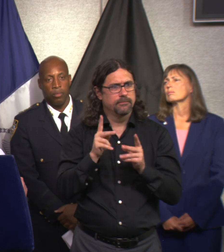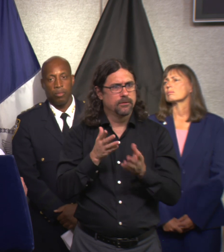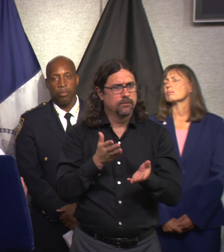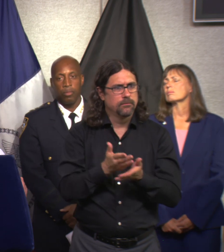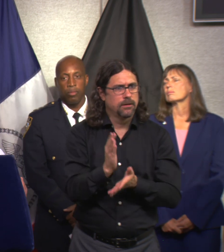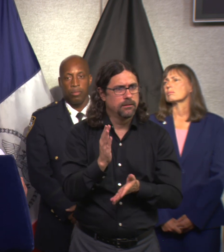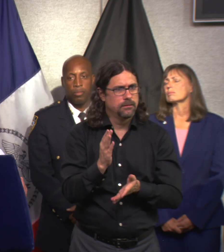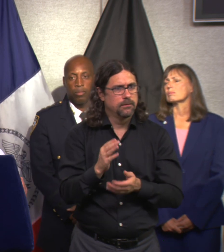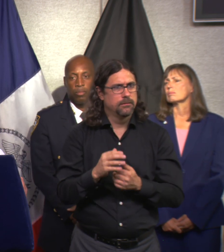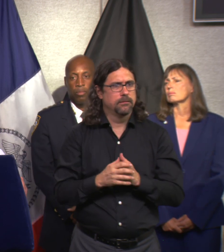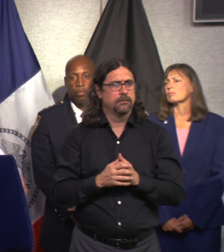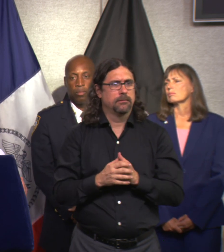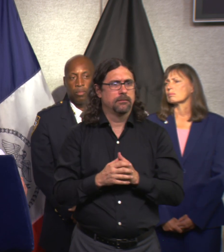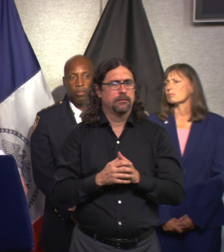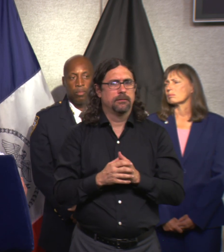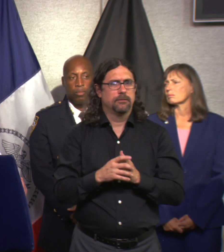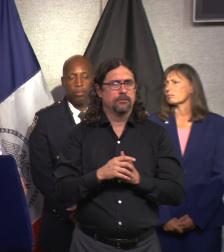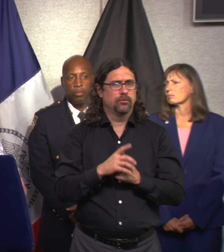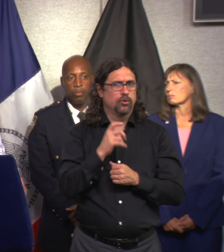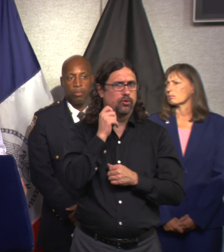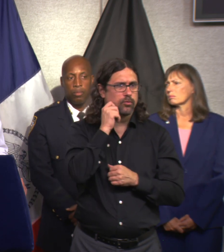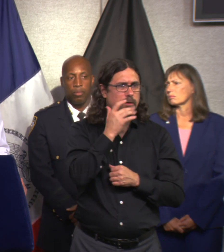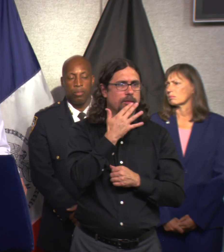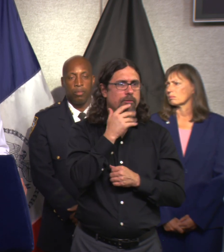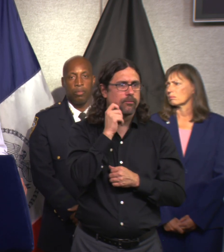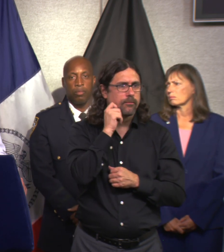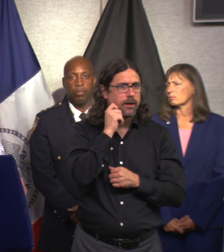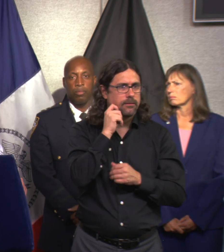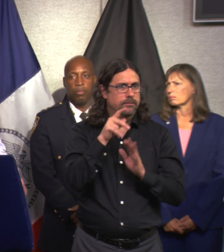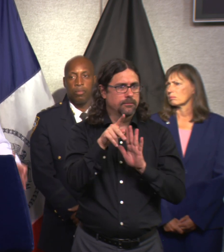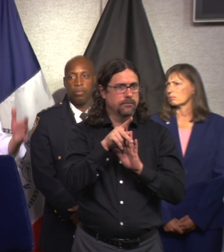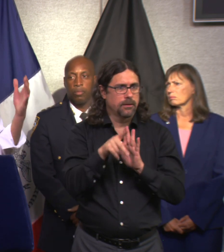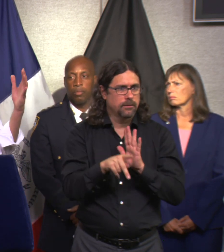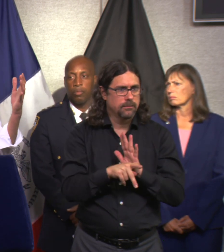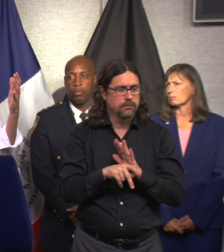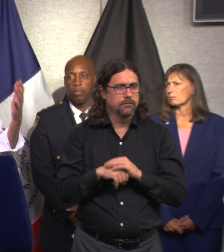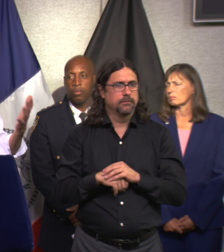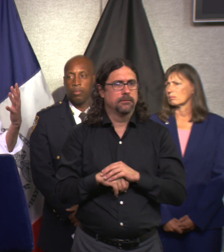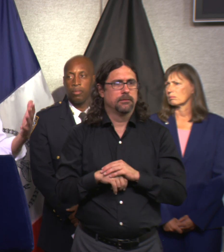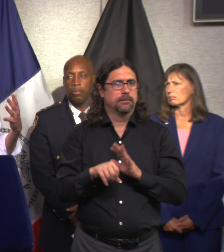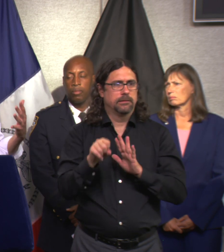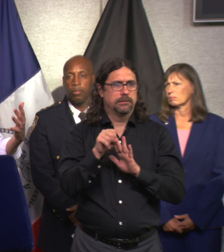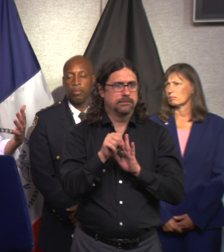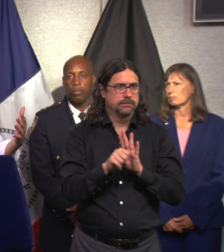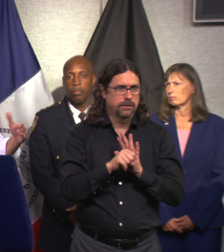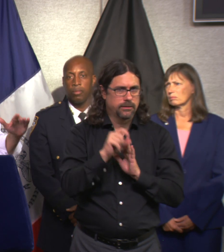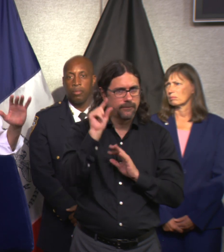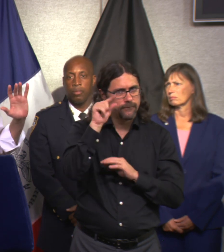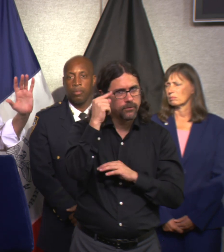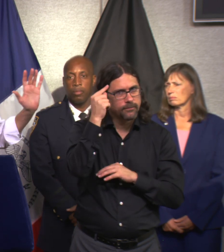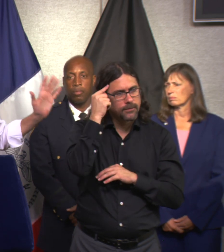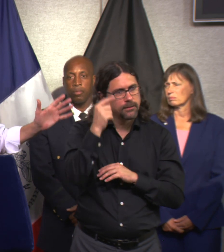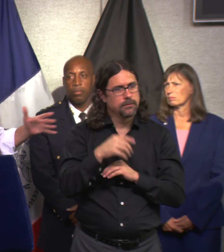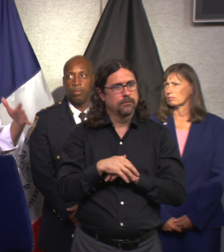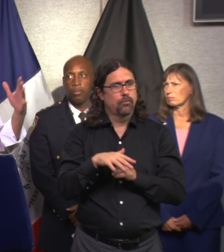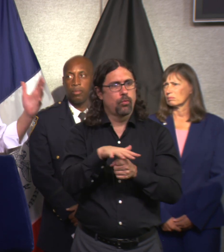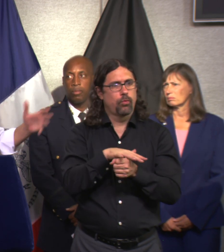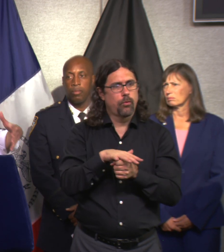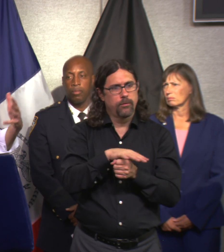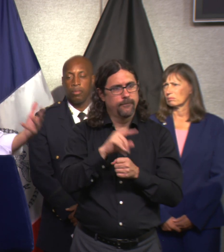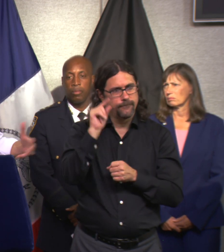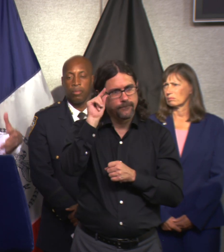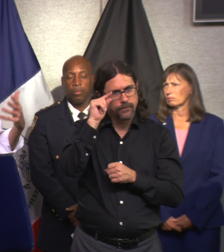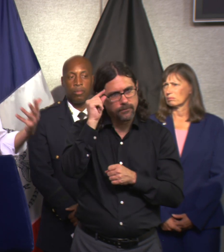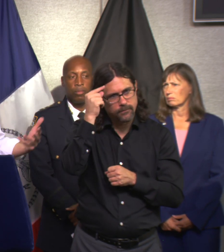taking on state governments and local governments that were treating people unfairly. And I always believed, no matter how strange